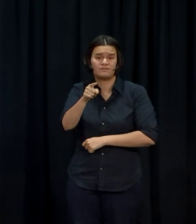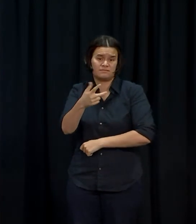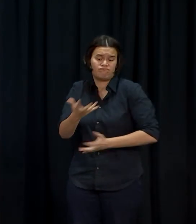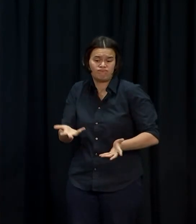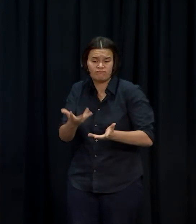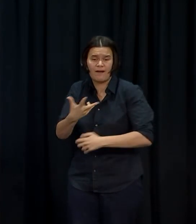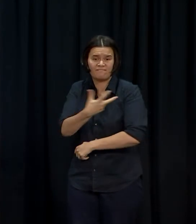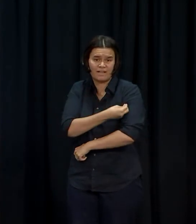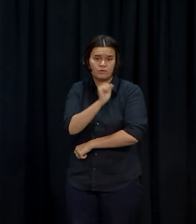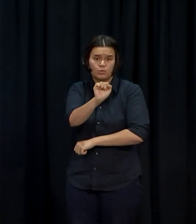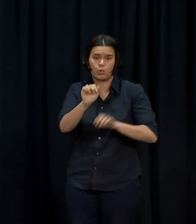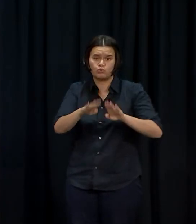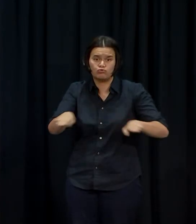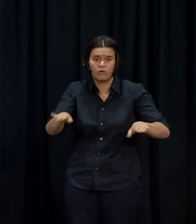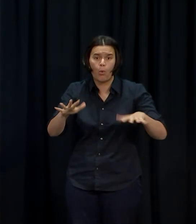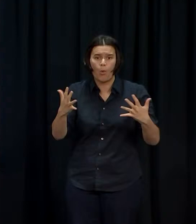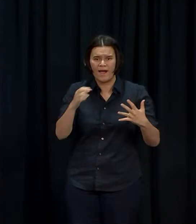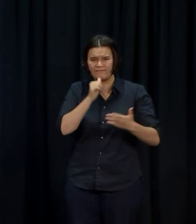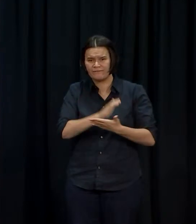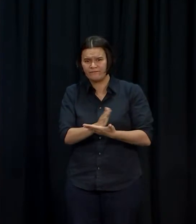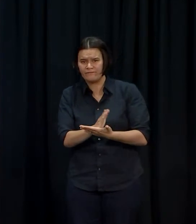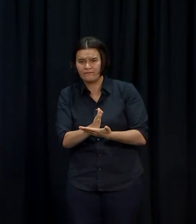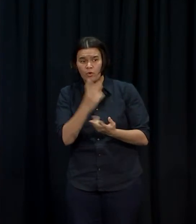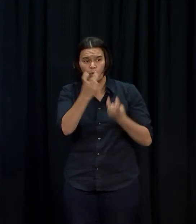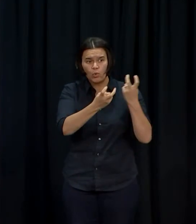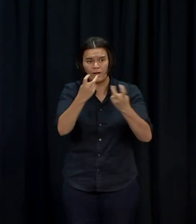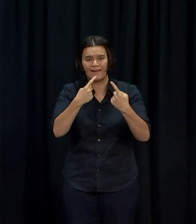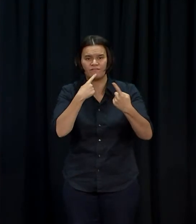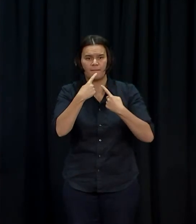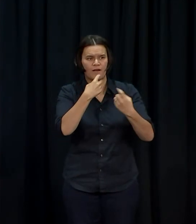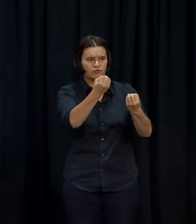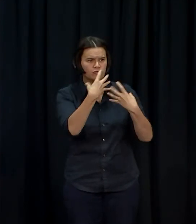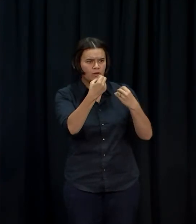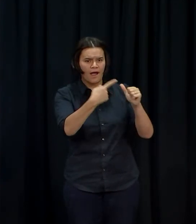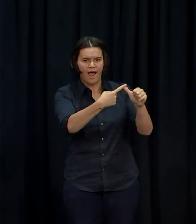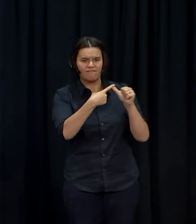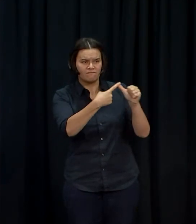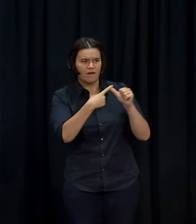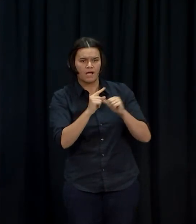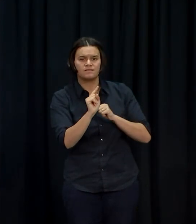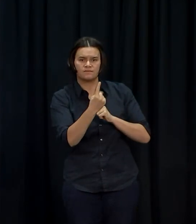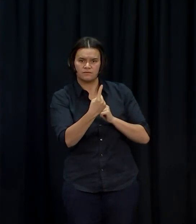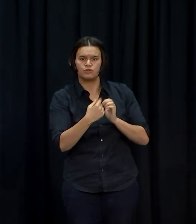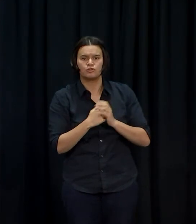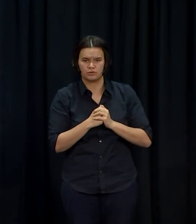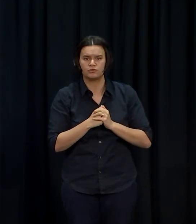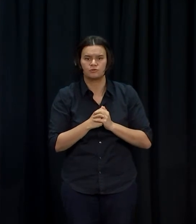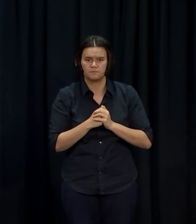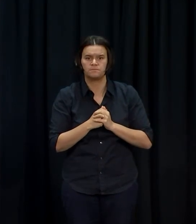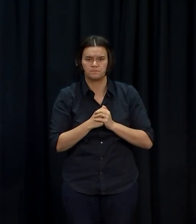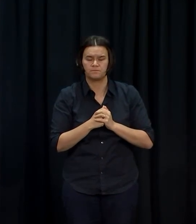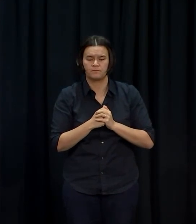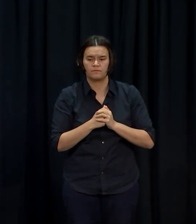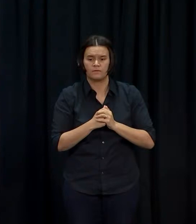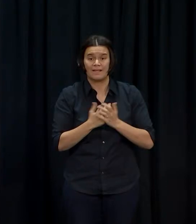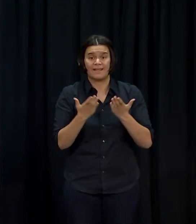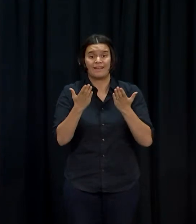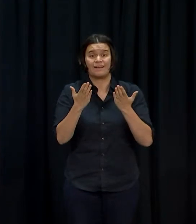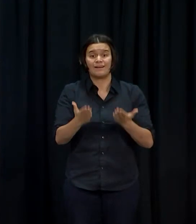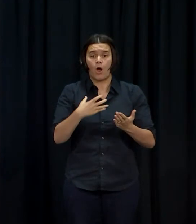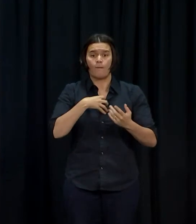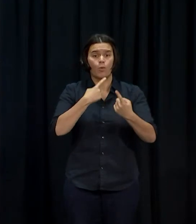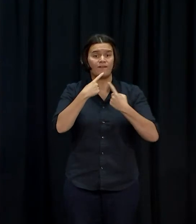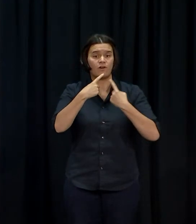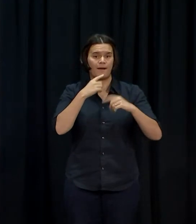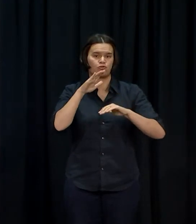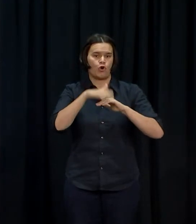decision. Already, around 20% of children have been vaccinated or are booked to do so. And now, a little more detail on our